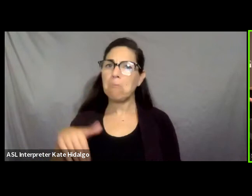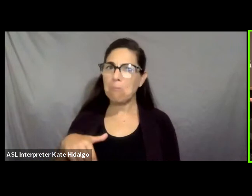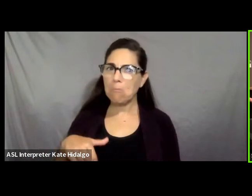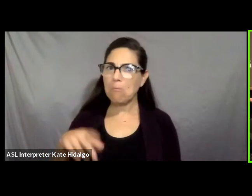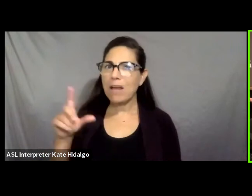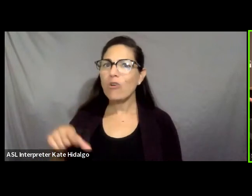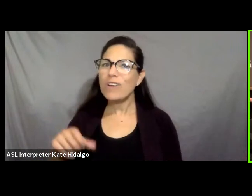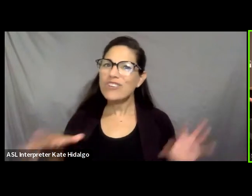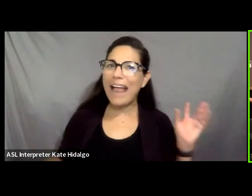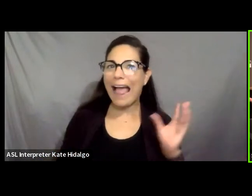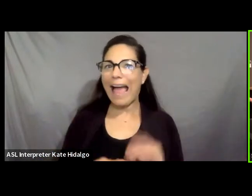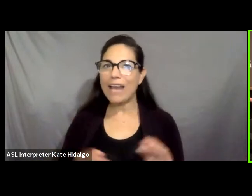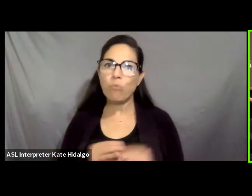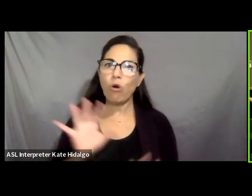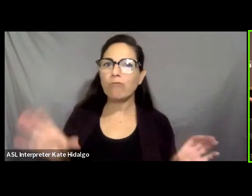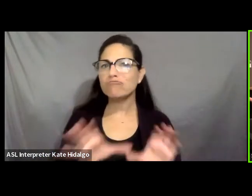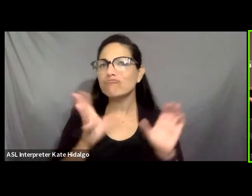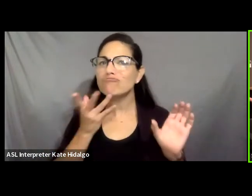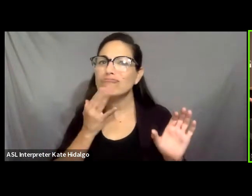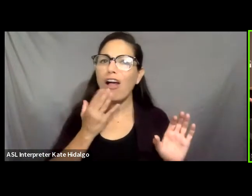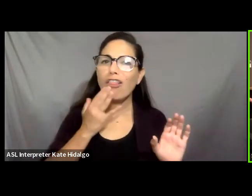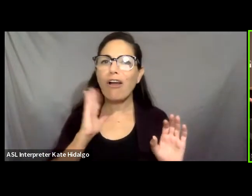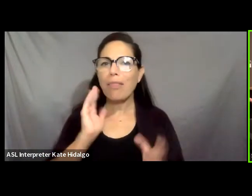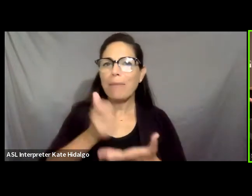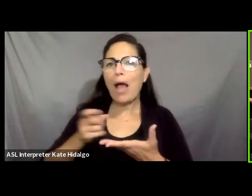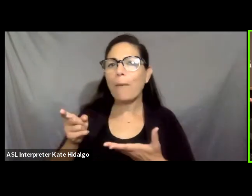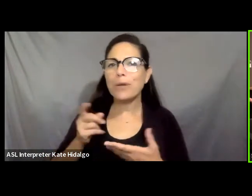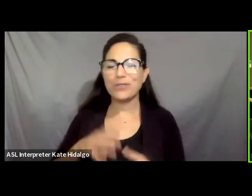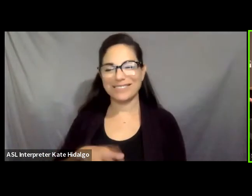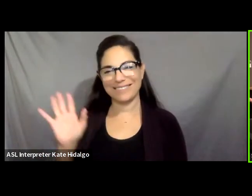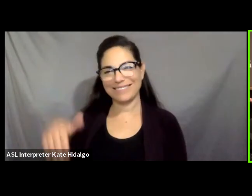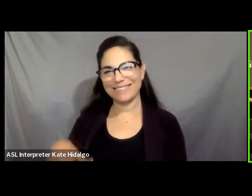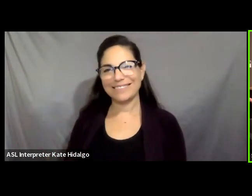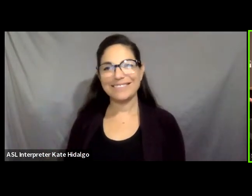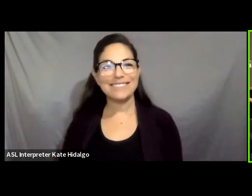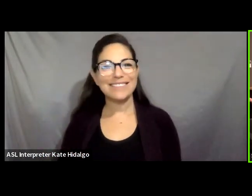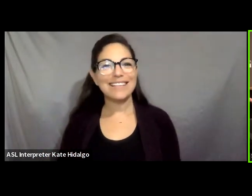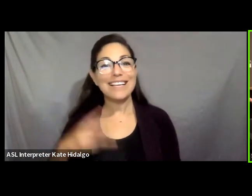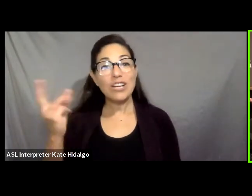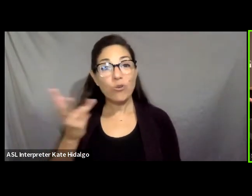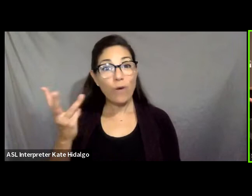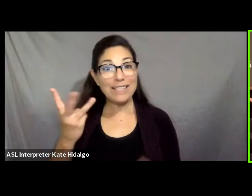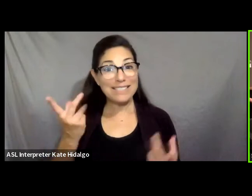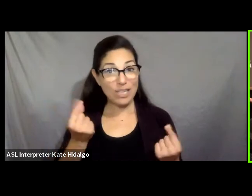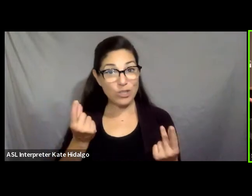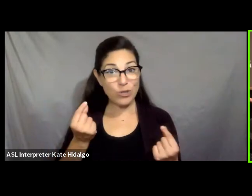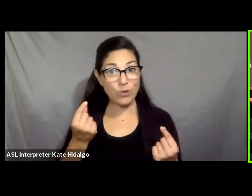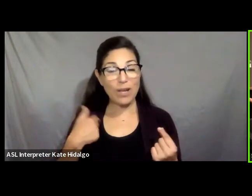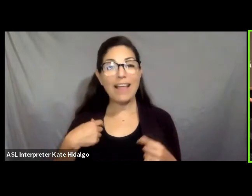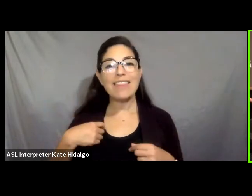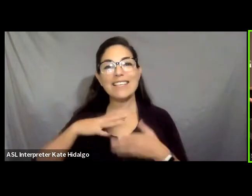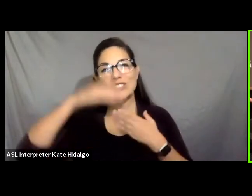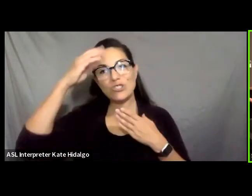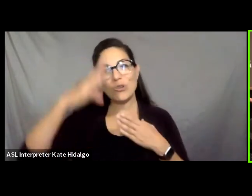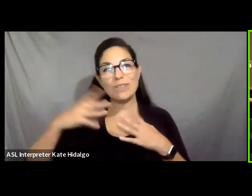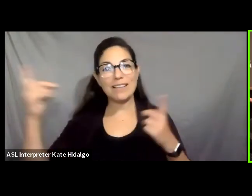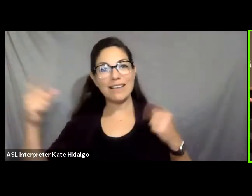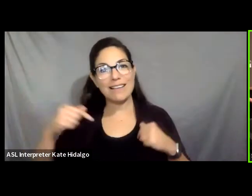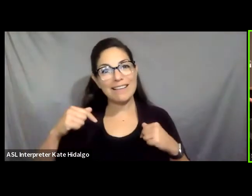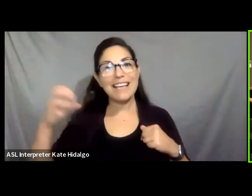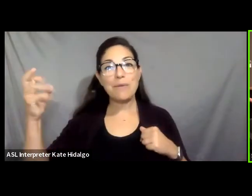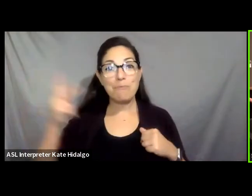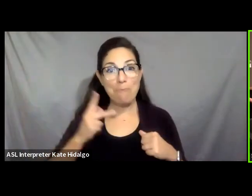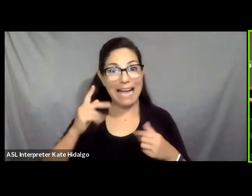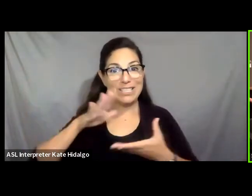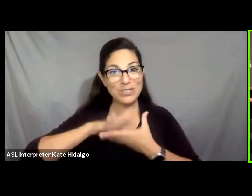put more color in here. Let's do these things. Let me help you. And then on Wednesday, we had our kids come back to school,